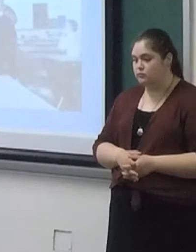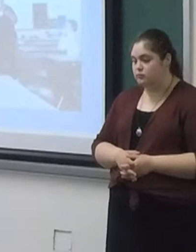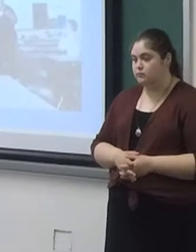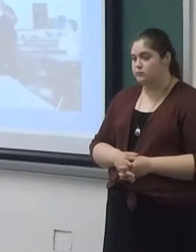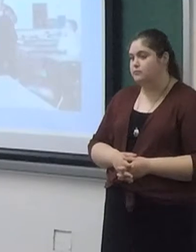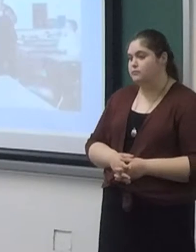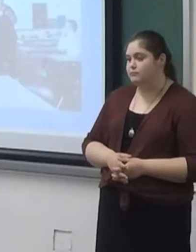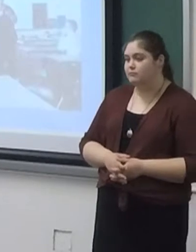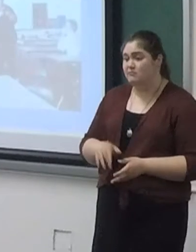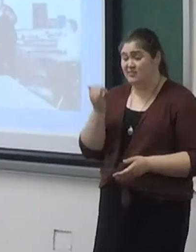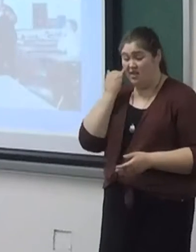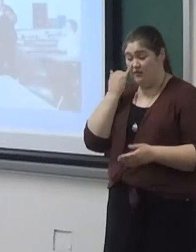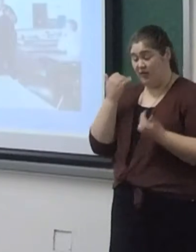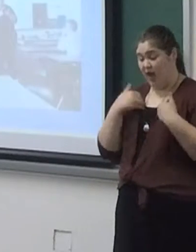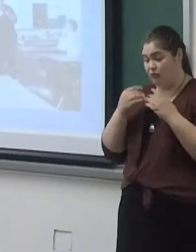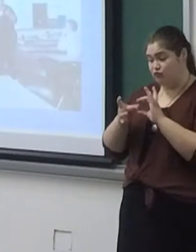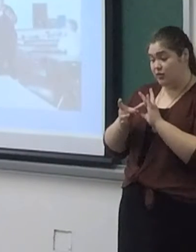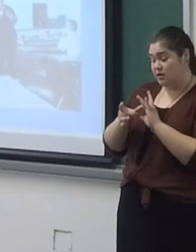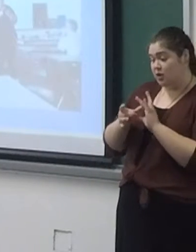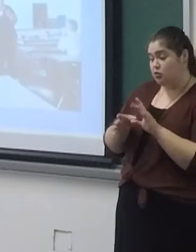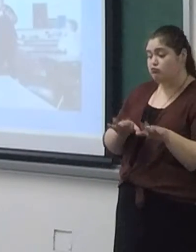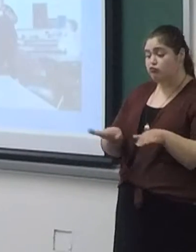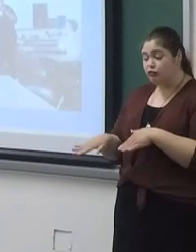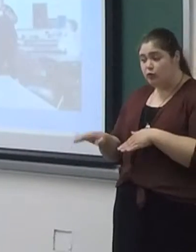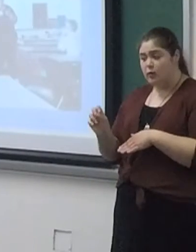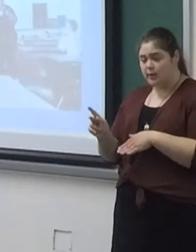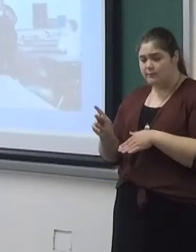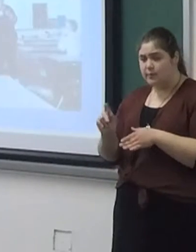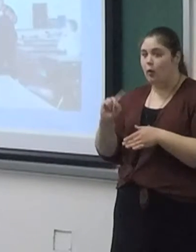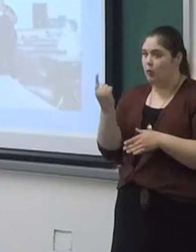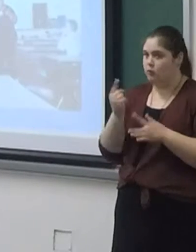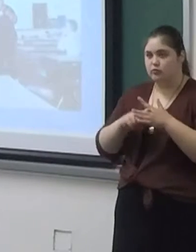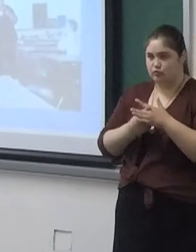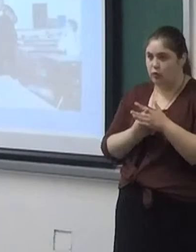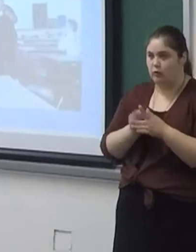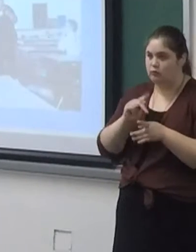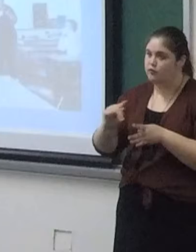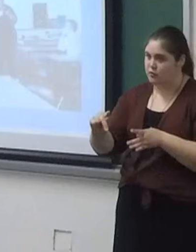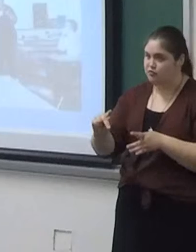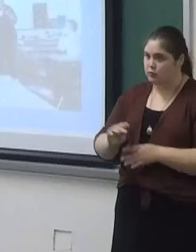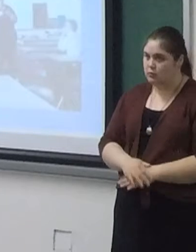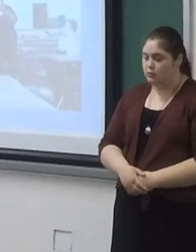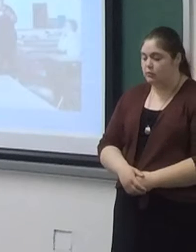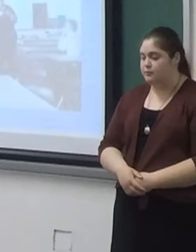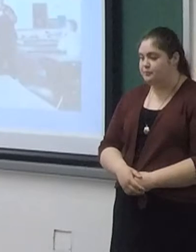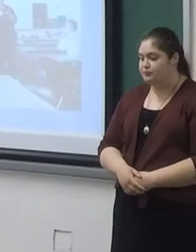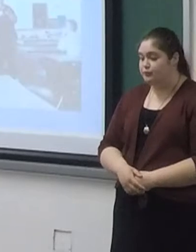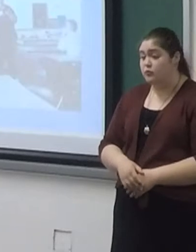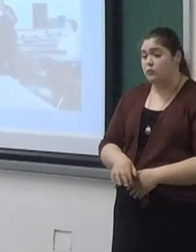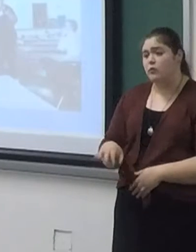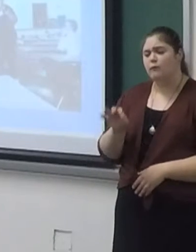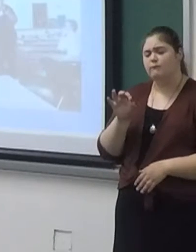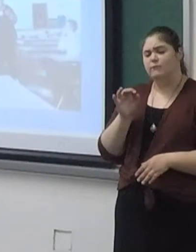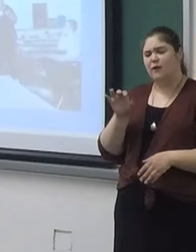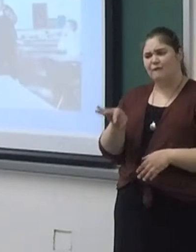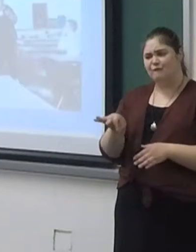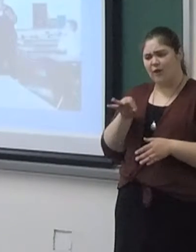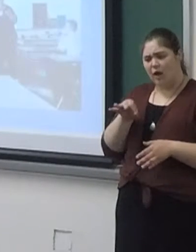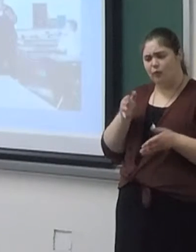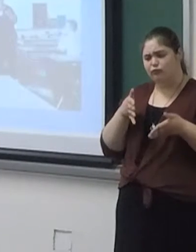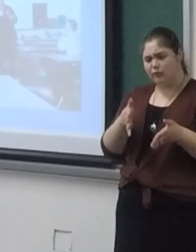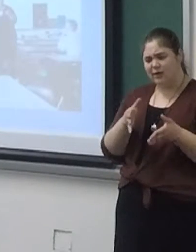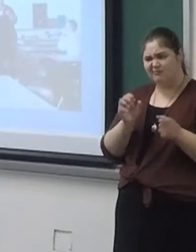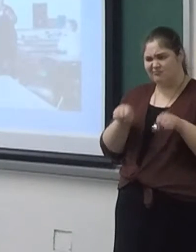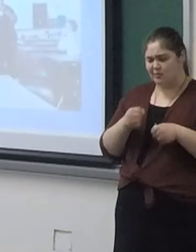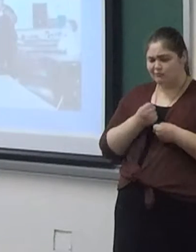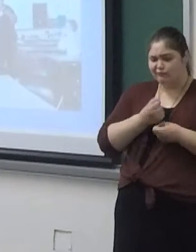unless you're on that level with them, but start out professionally. Find your outlet. Don't take your bad days